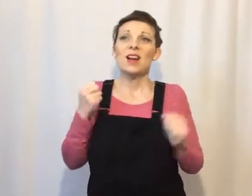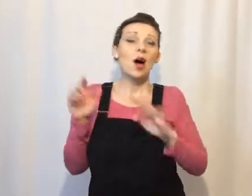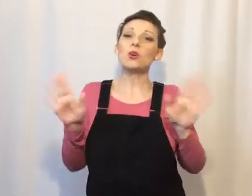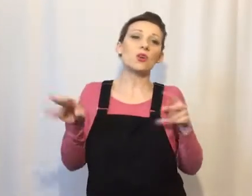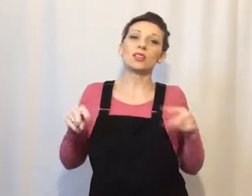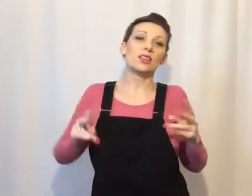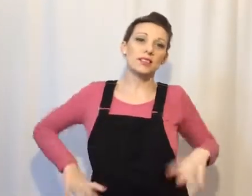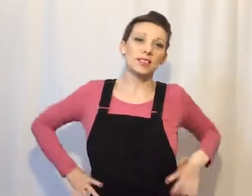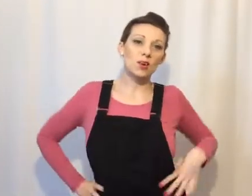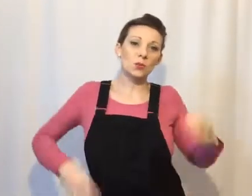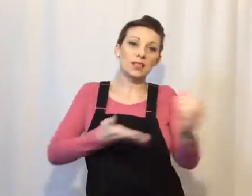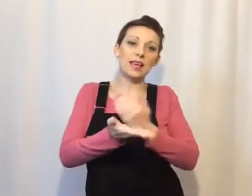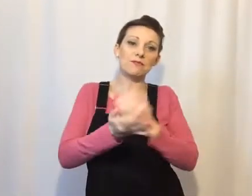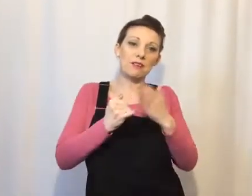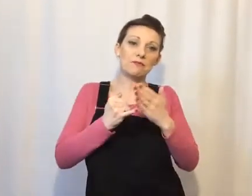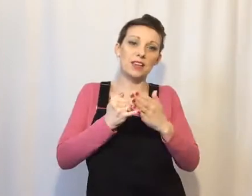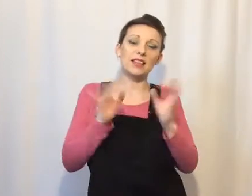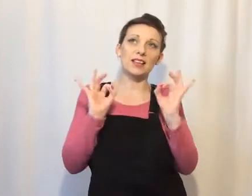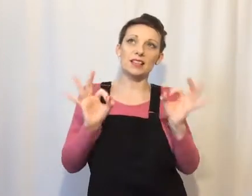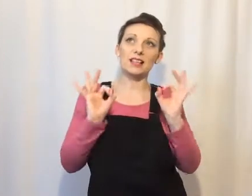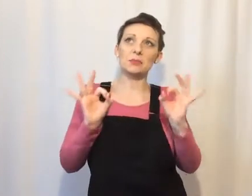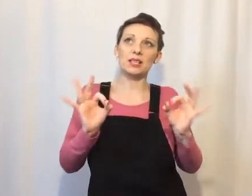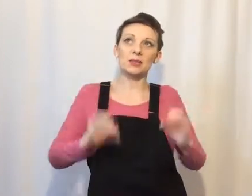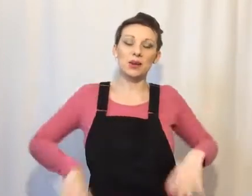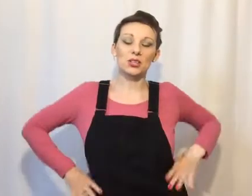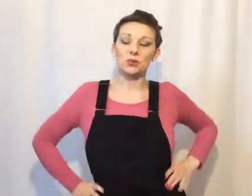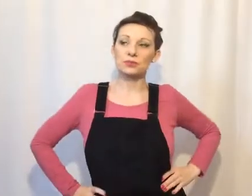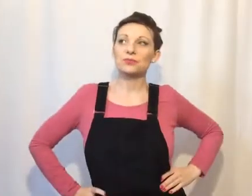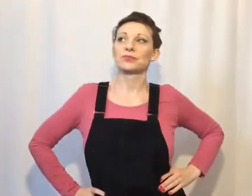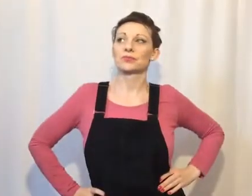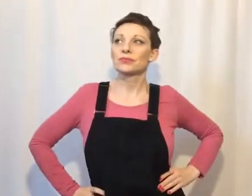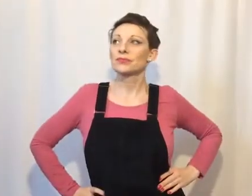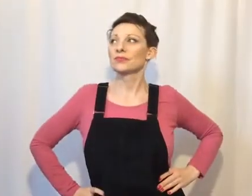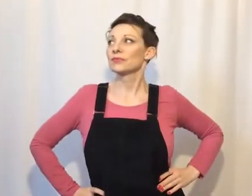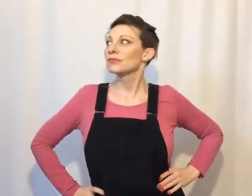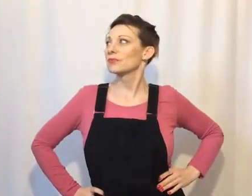I'm not going to dance yet. We'll save that for the end because that's a bit special.